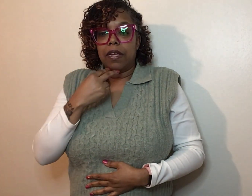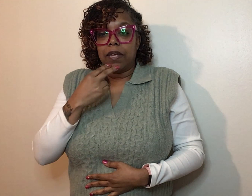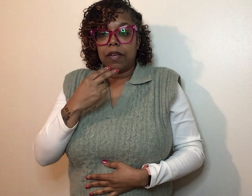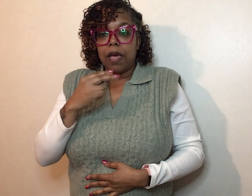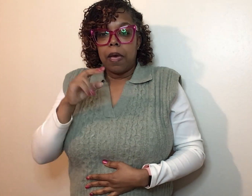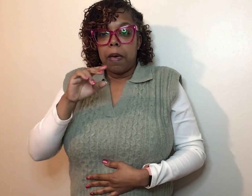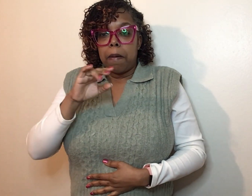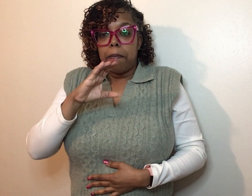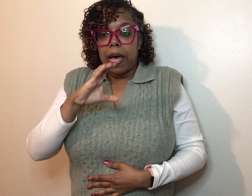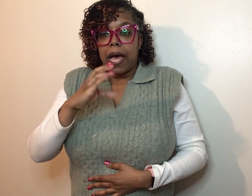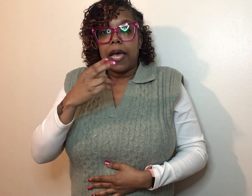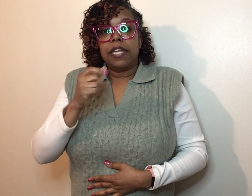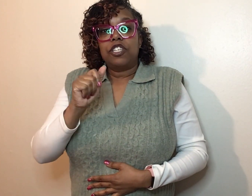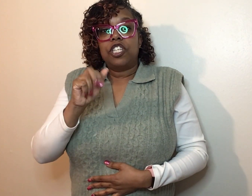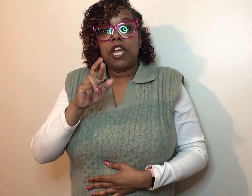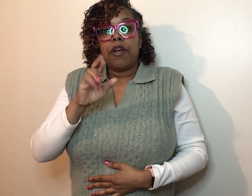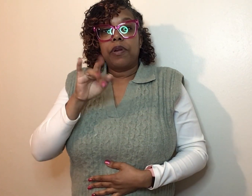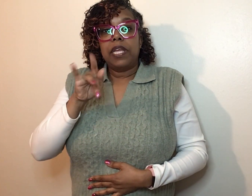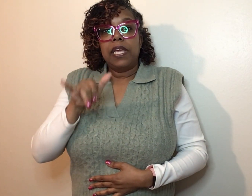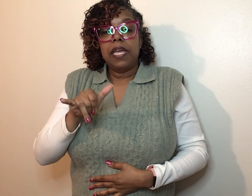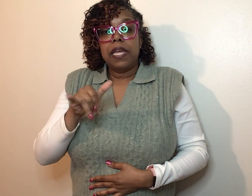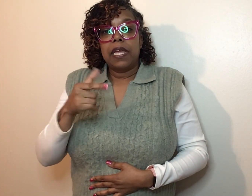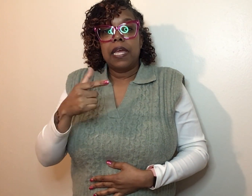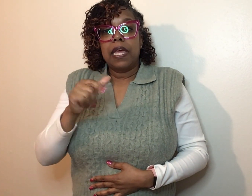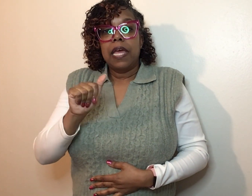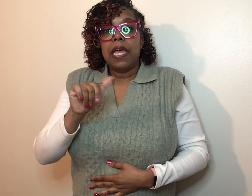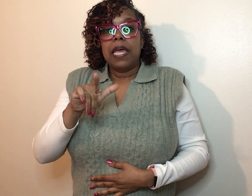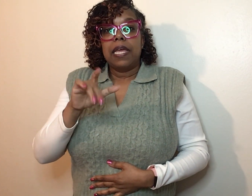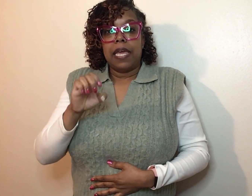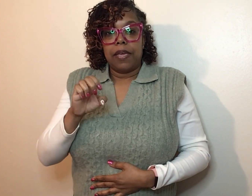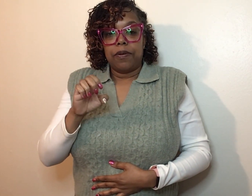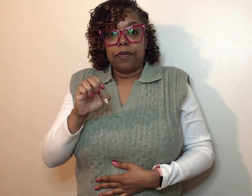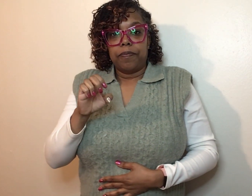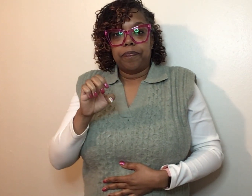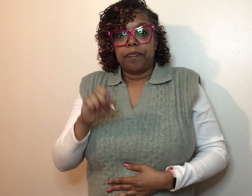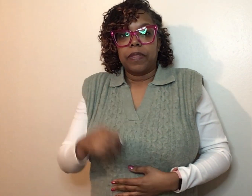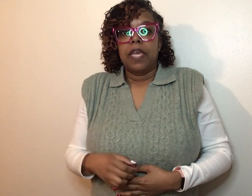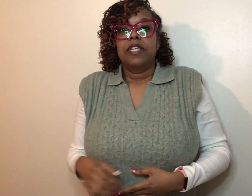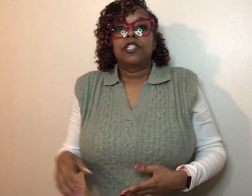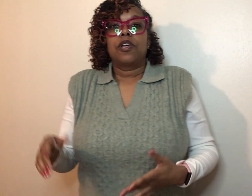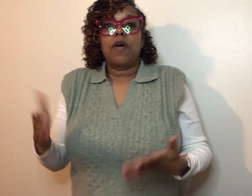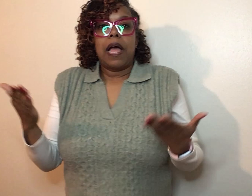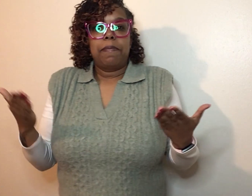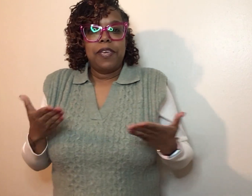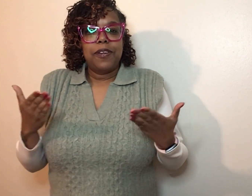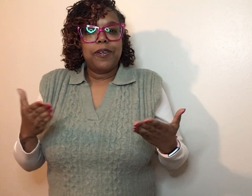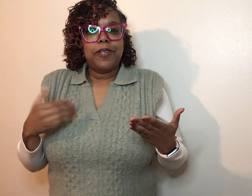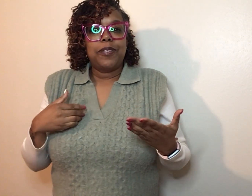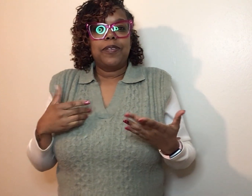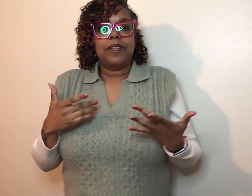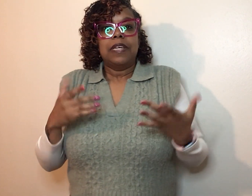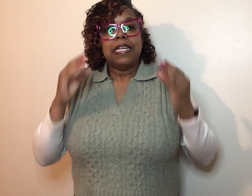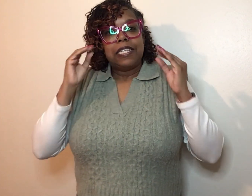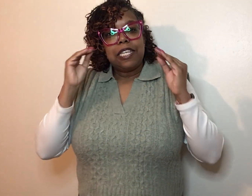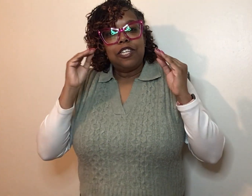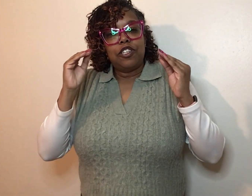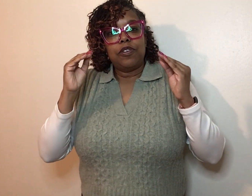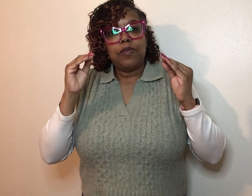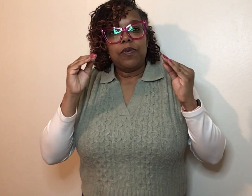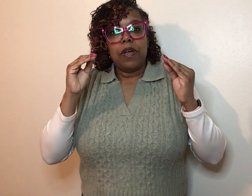sung by Charity Gale. So I'm here to teach you